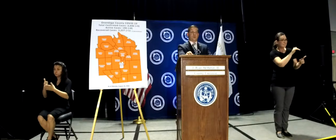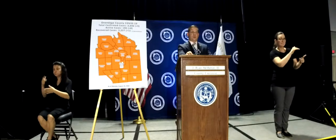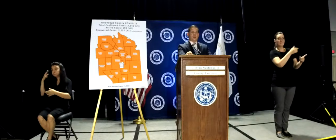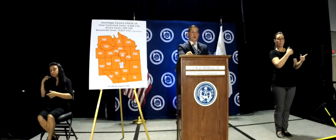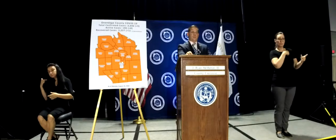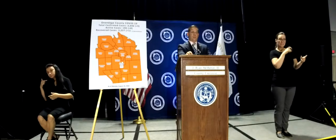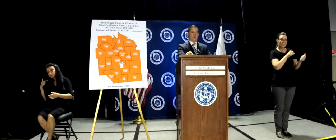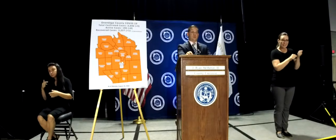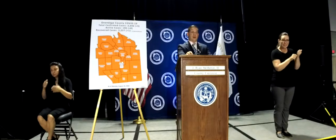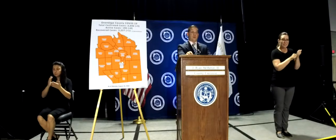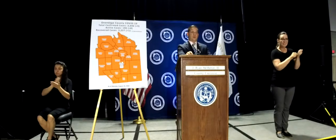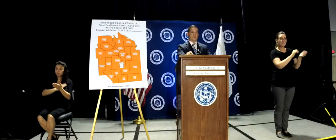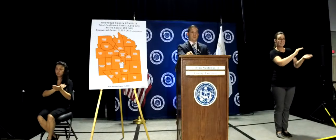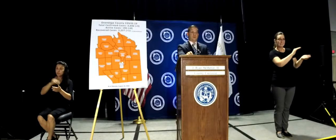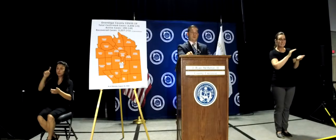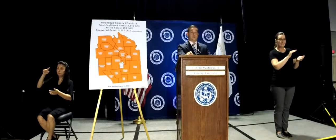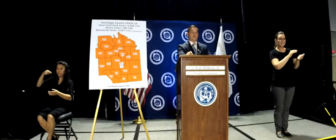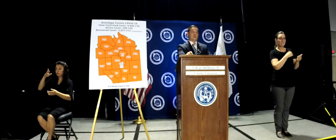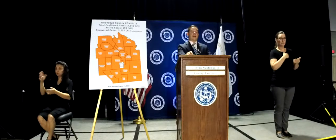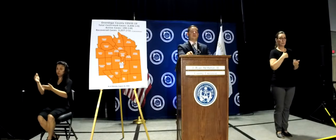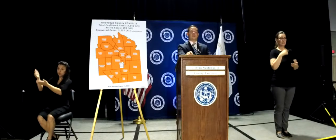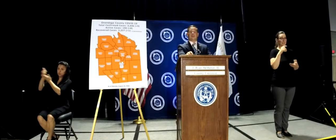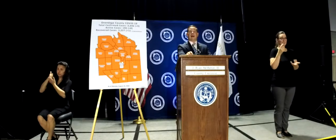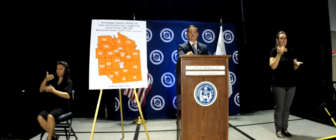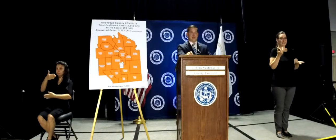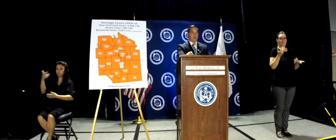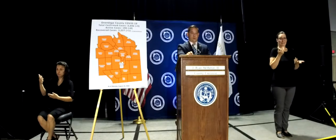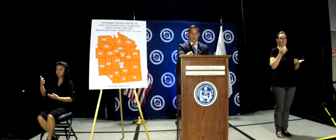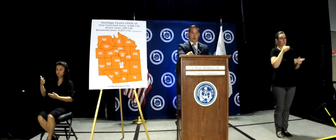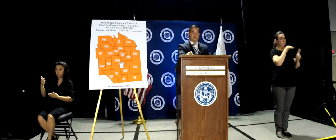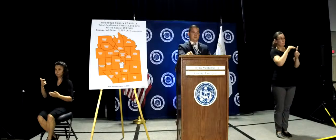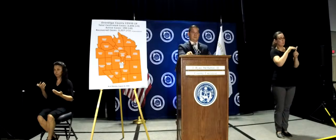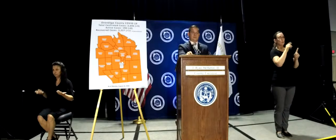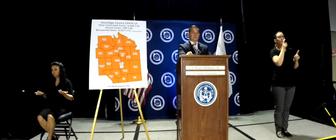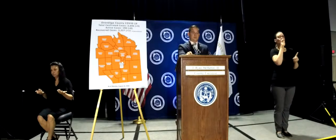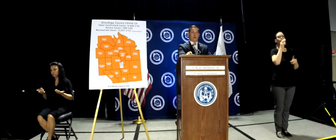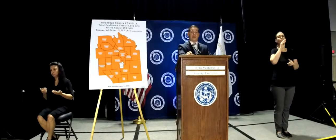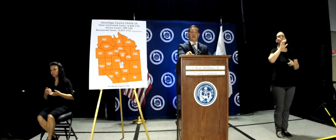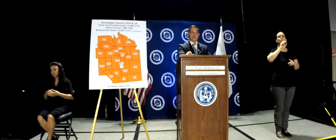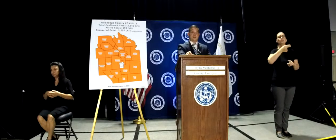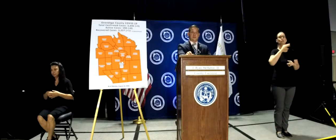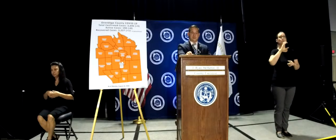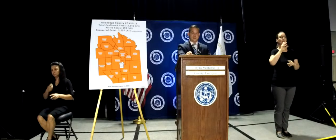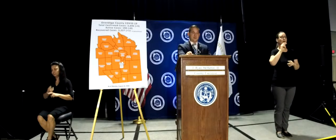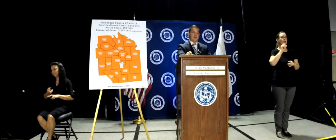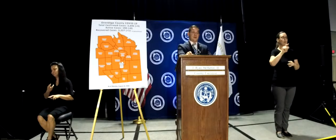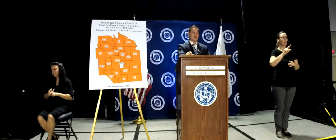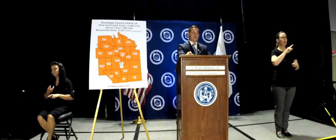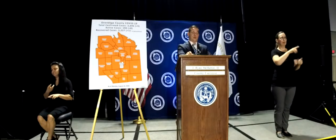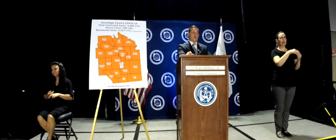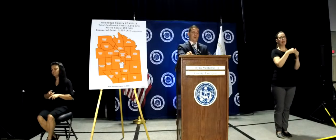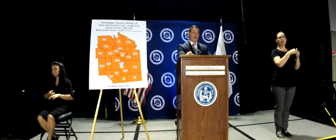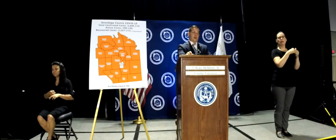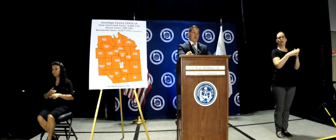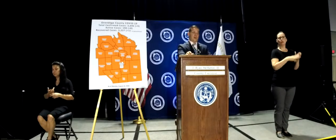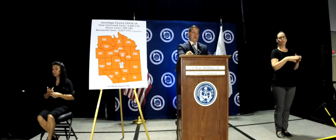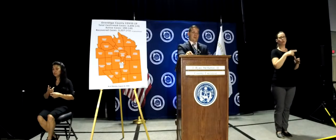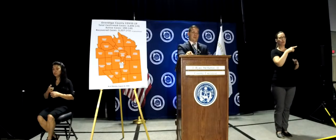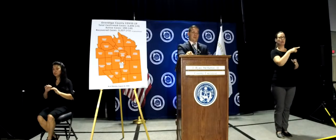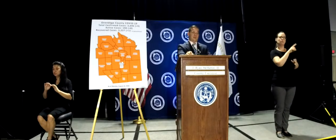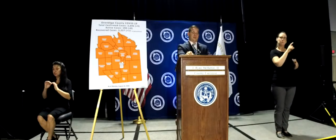most counties, there's lots of counties, right? There's more counties than cities. And